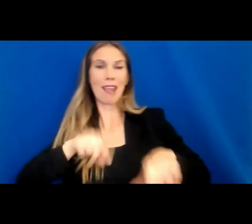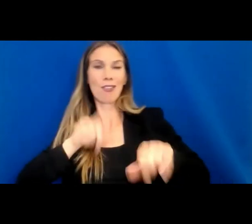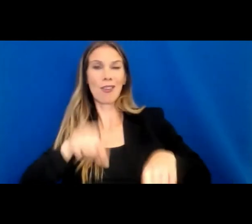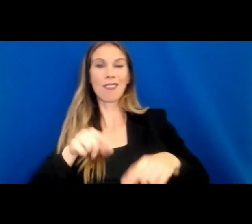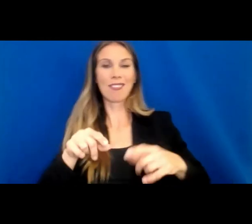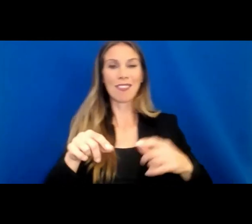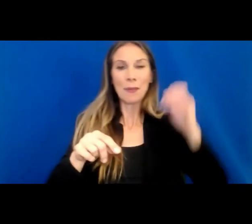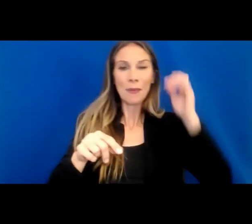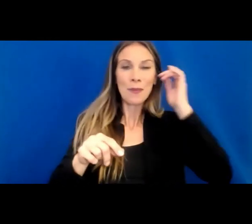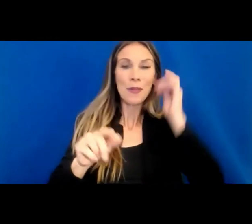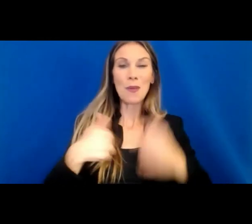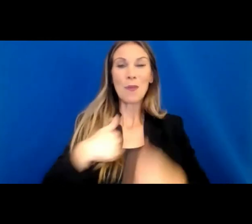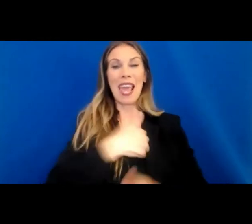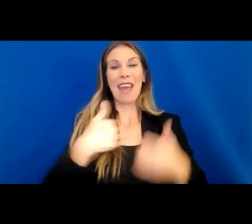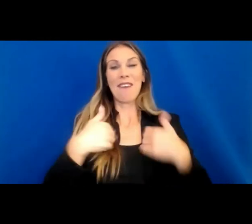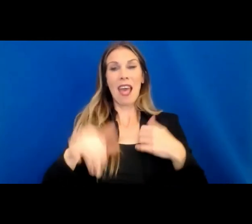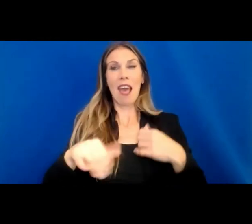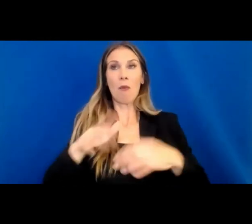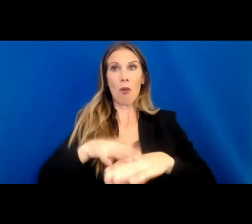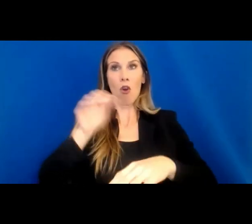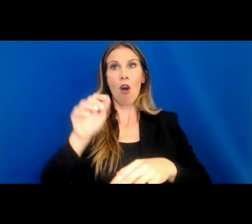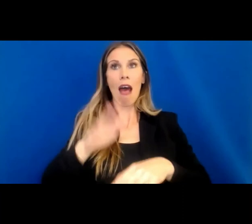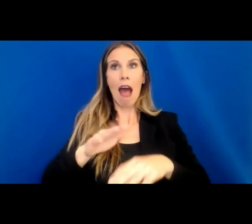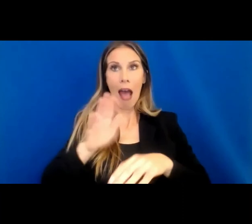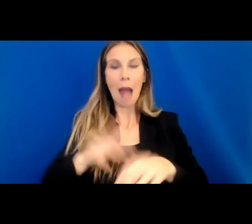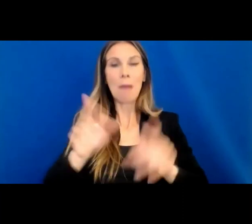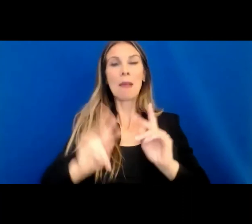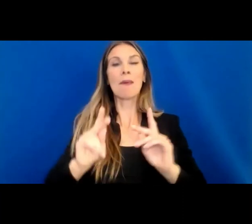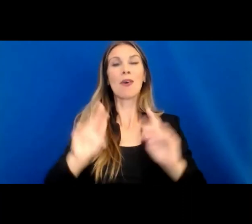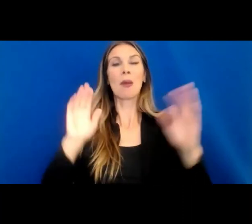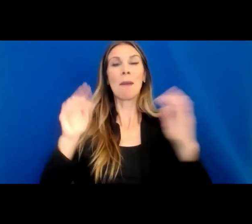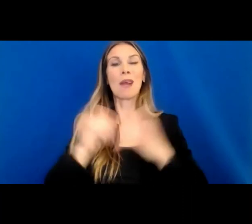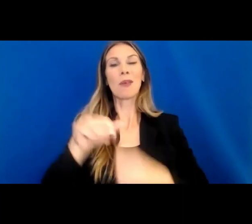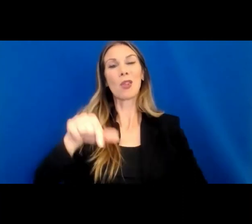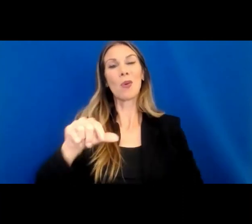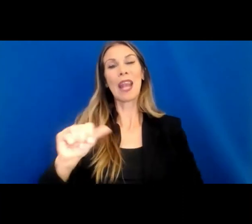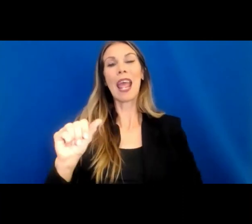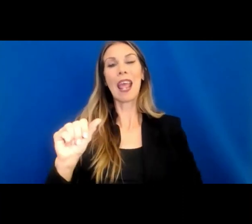calling upon persons during a Q&A period.